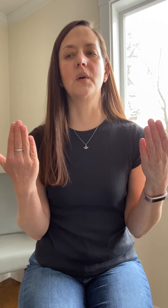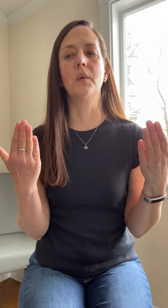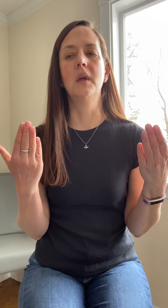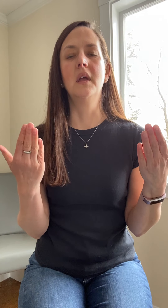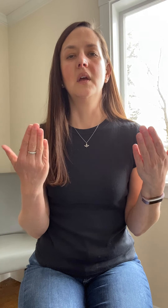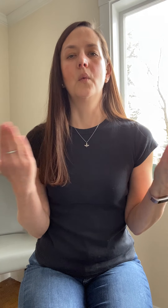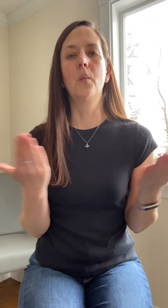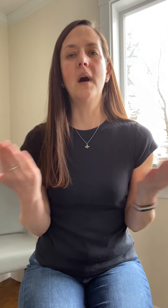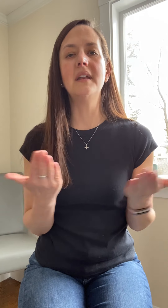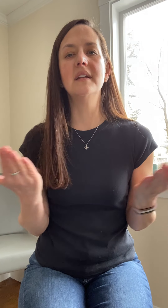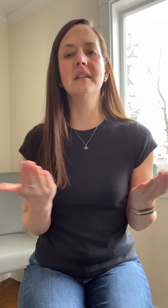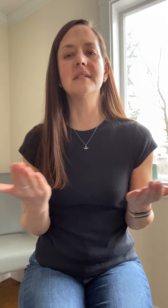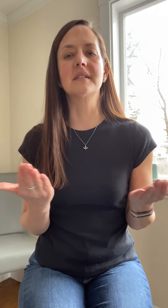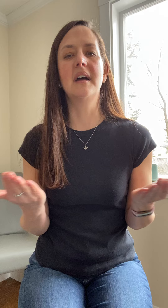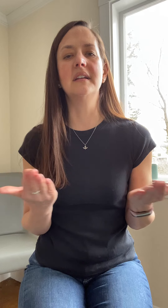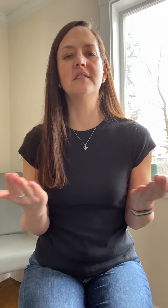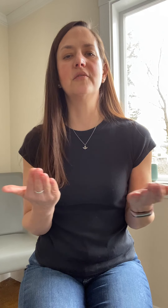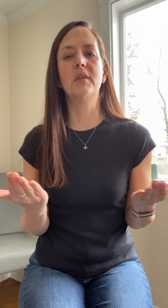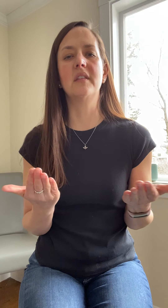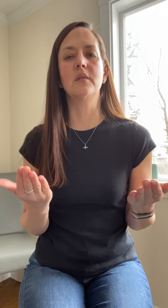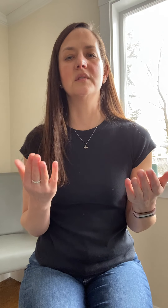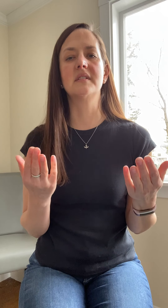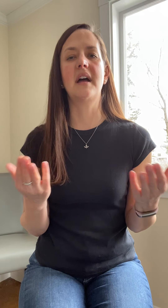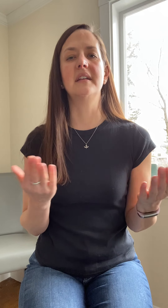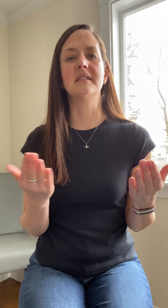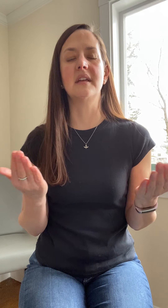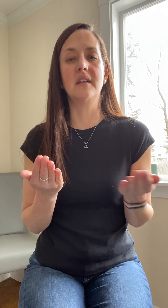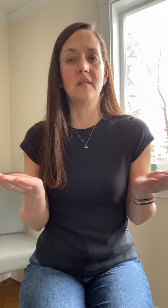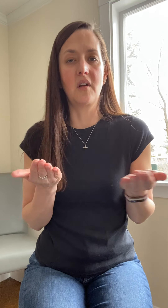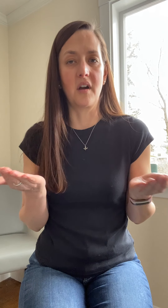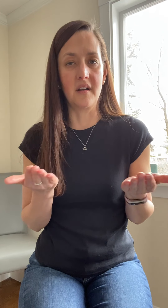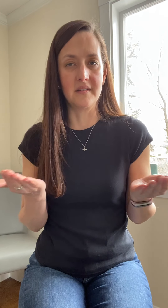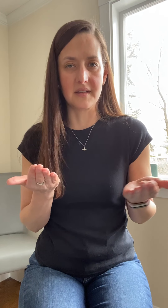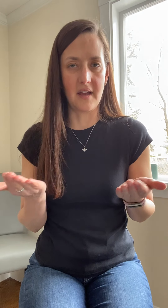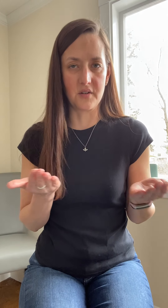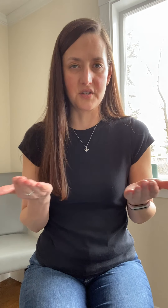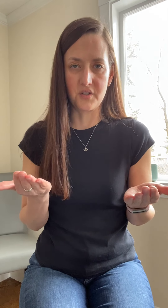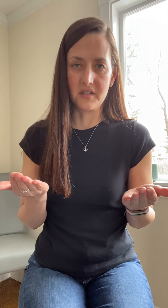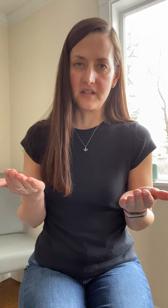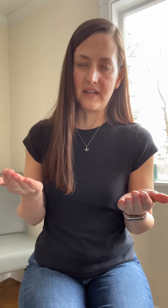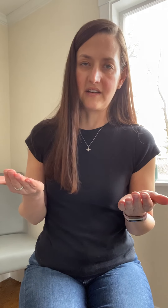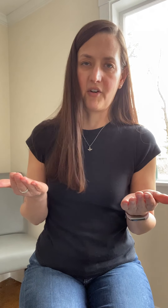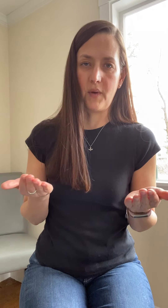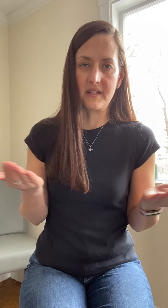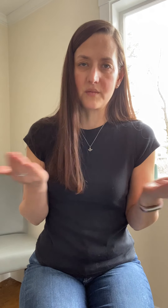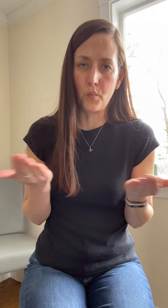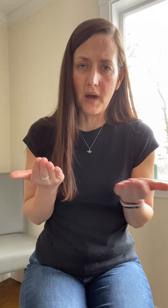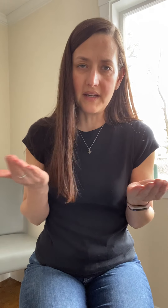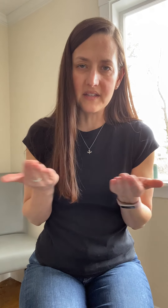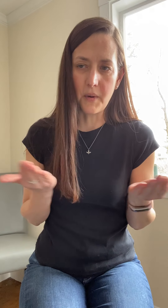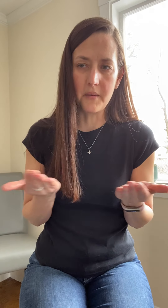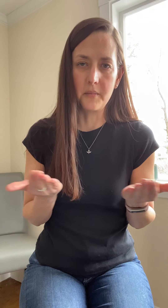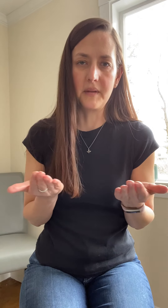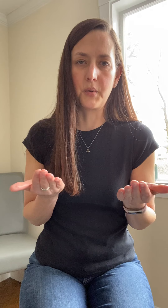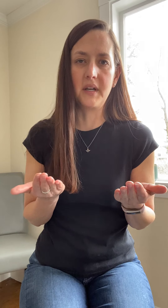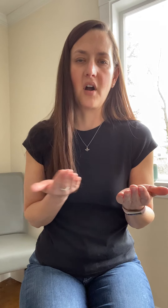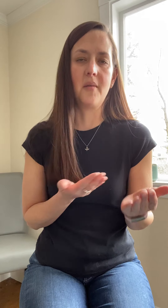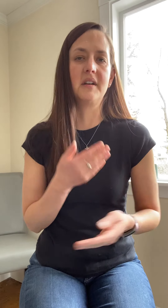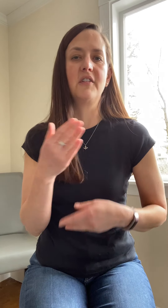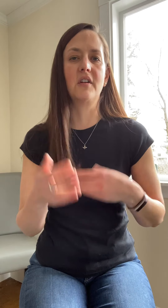So what is kind of one of those signs that is understood in different ways. What is probably pretty common if you're in the